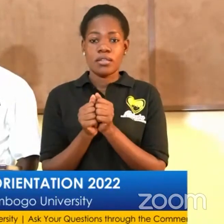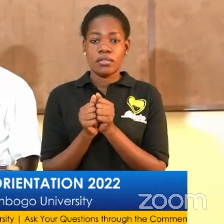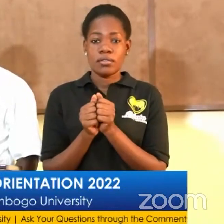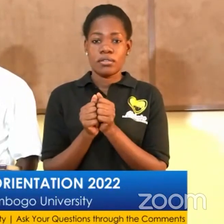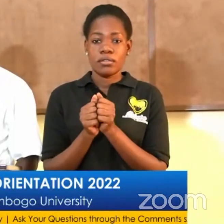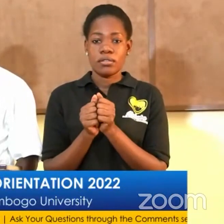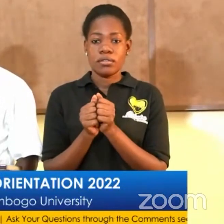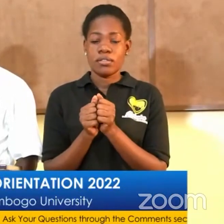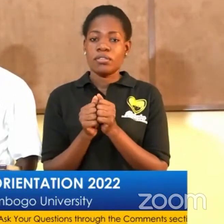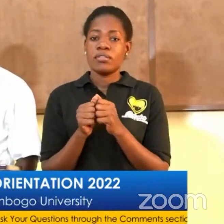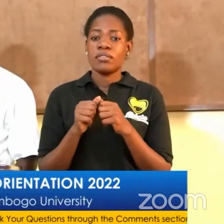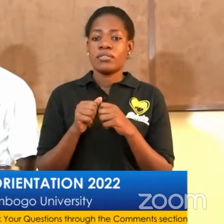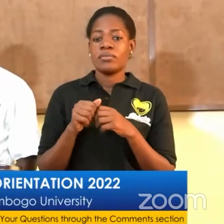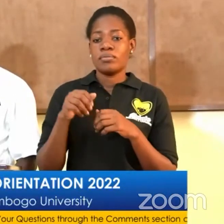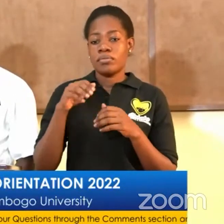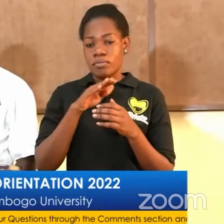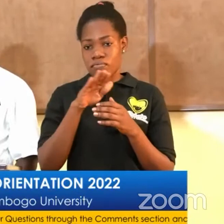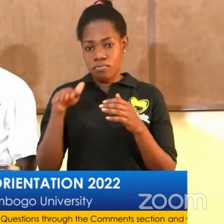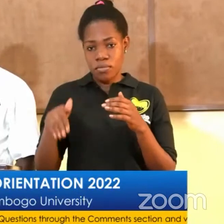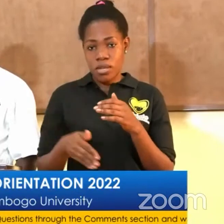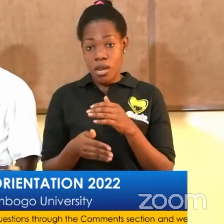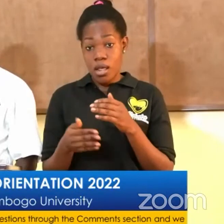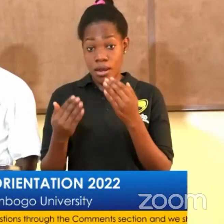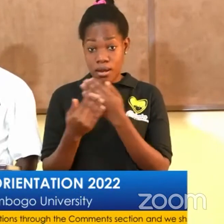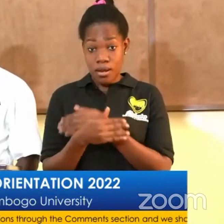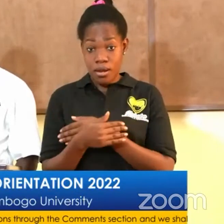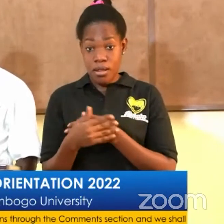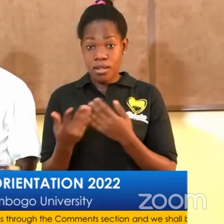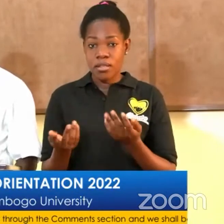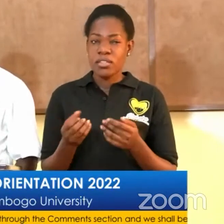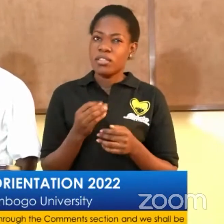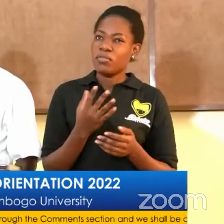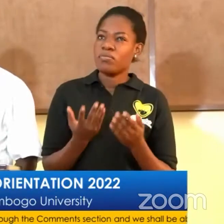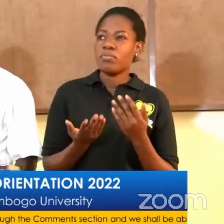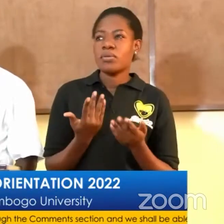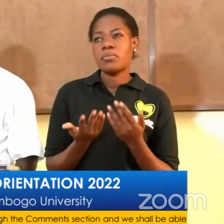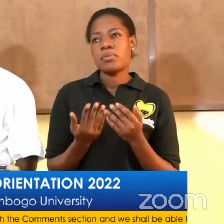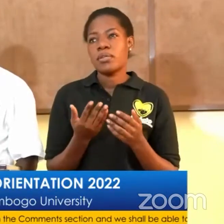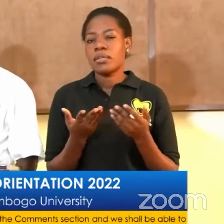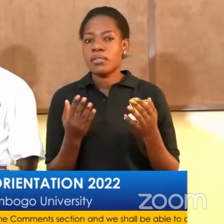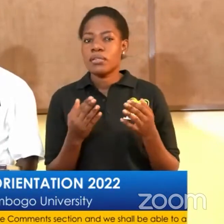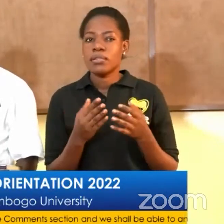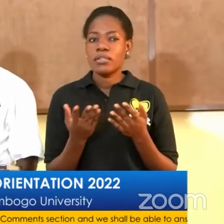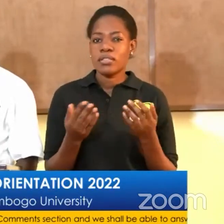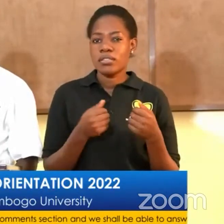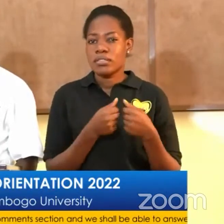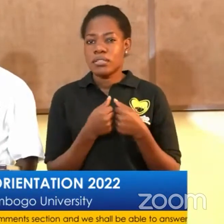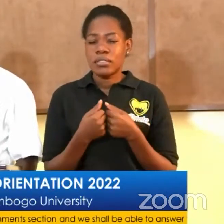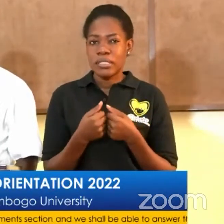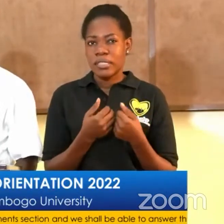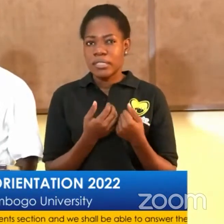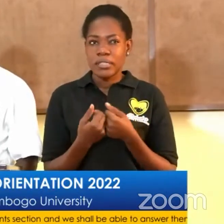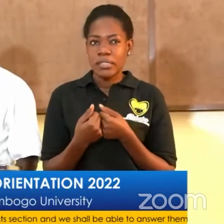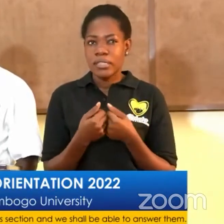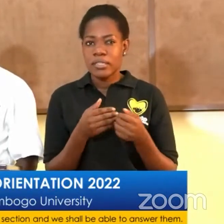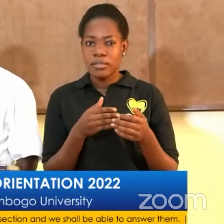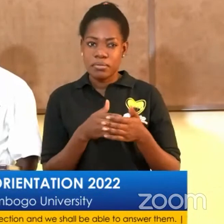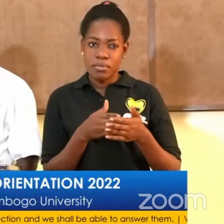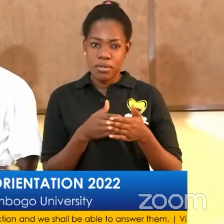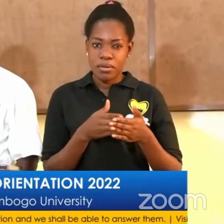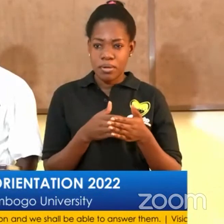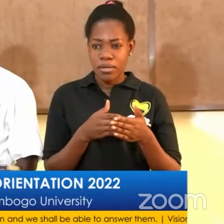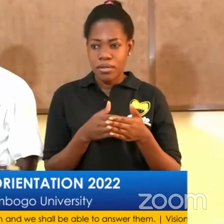In case of anything that fails the library to operate as per that